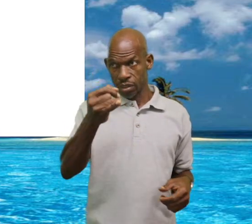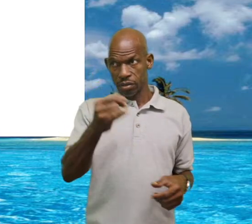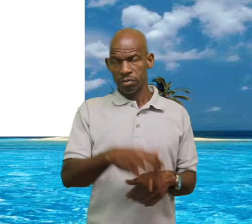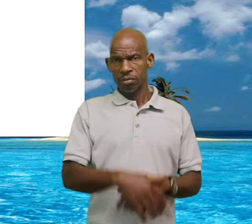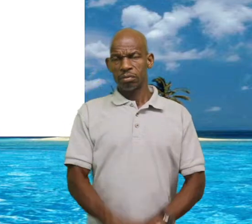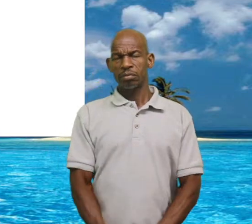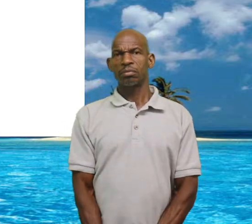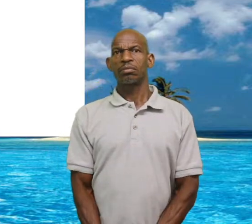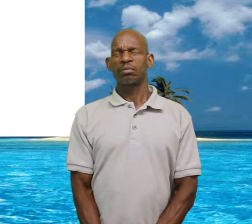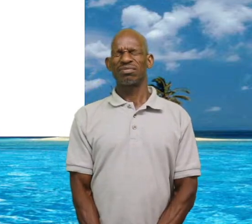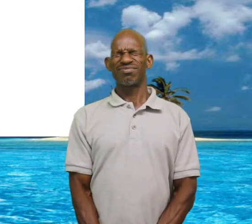then you have